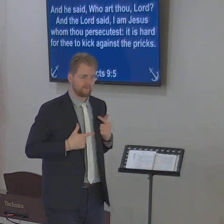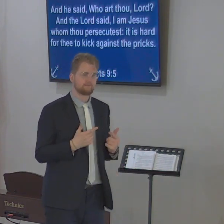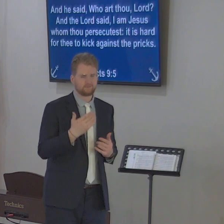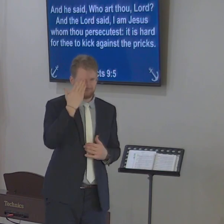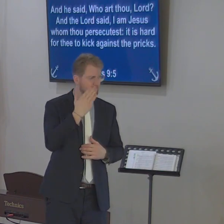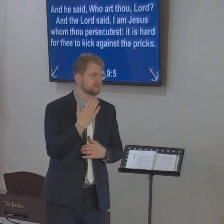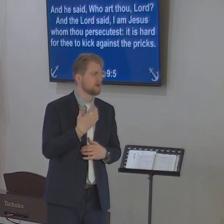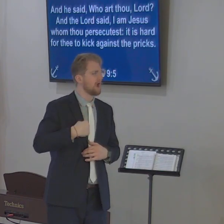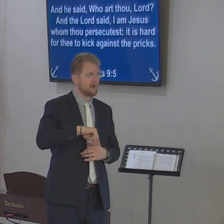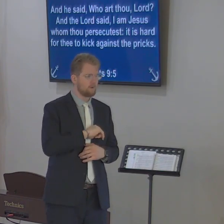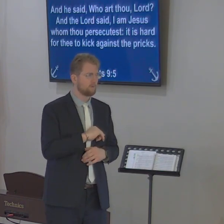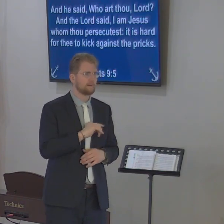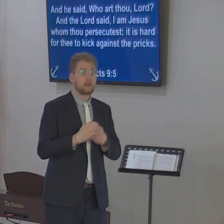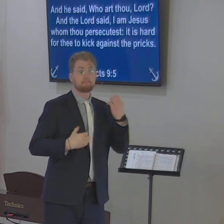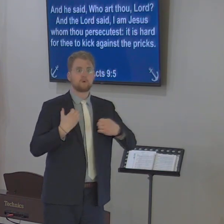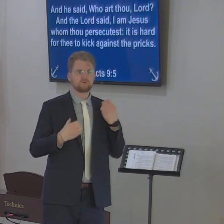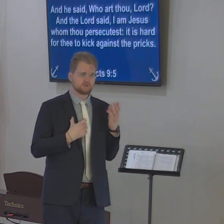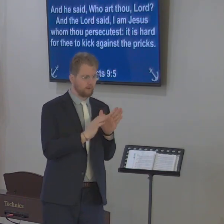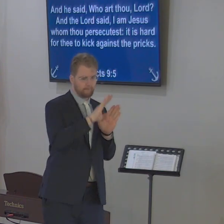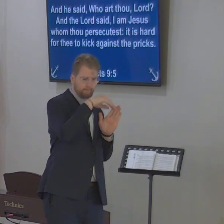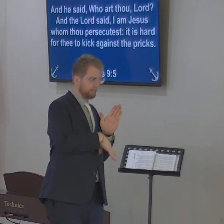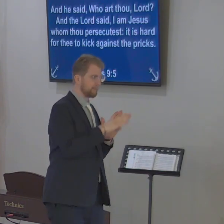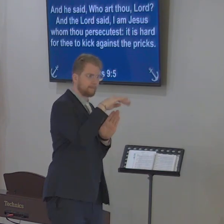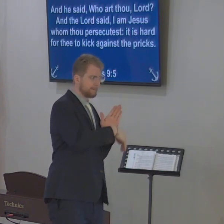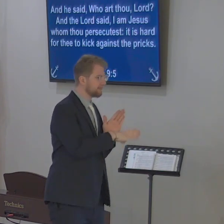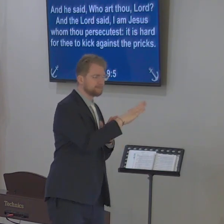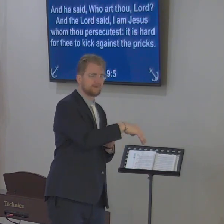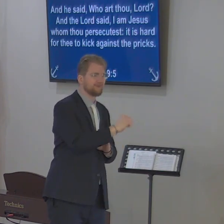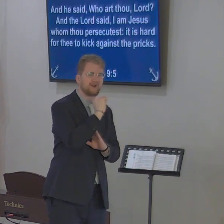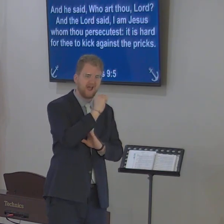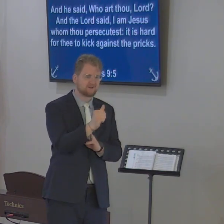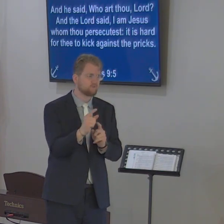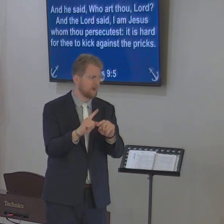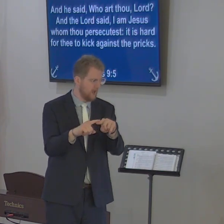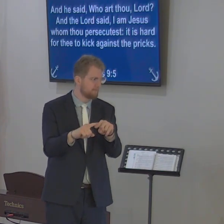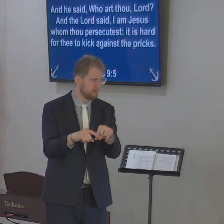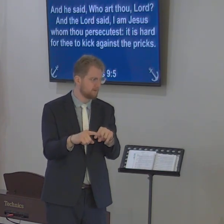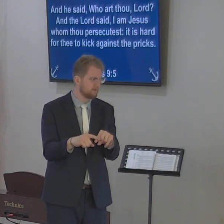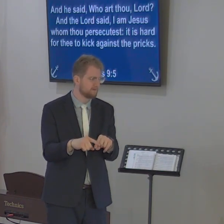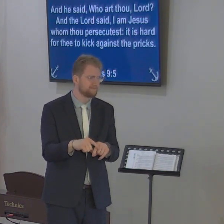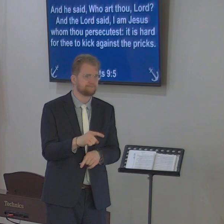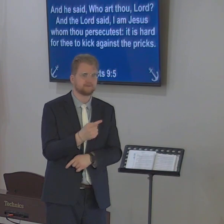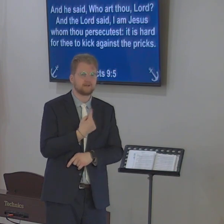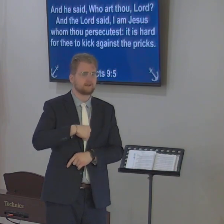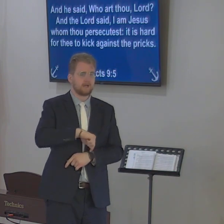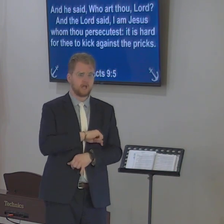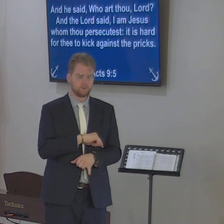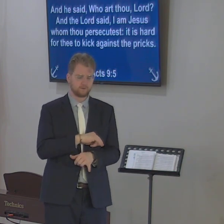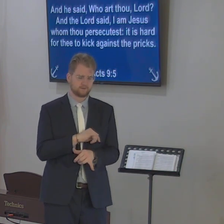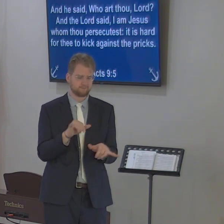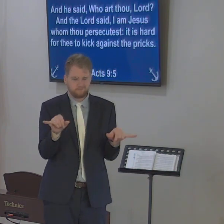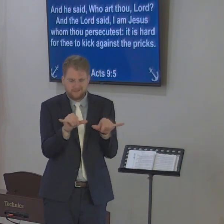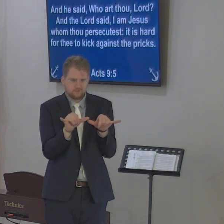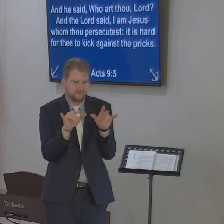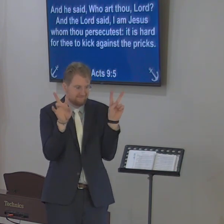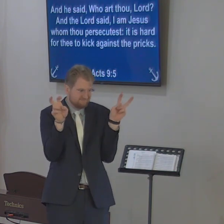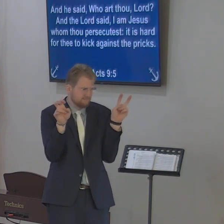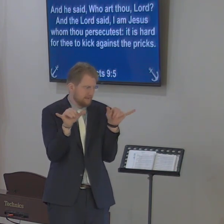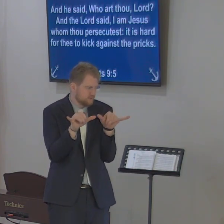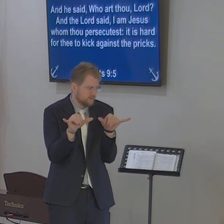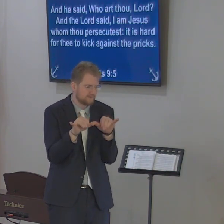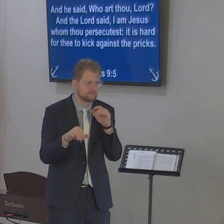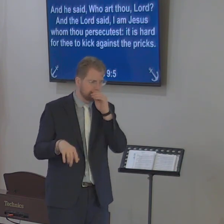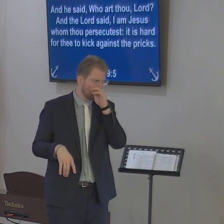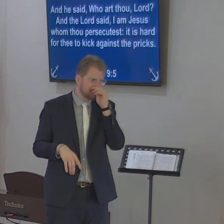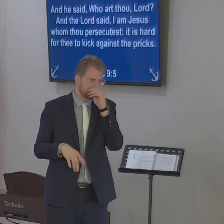down, right? They're pretty rampant. They change constantly. Our measuring stick cannot be you. I cannot look